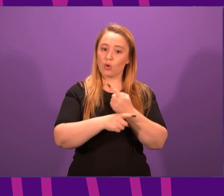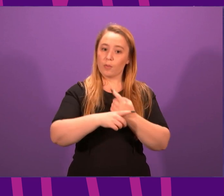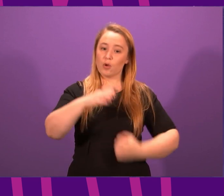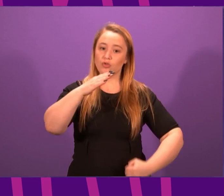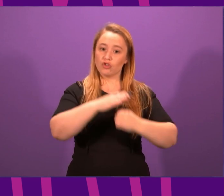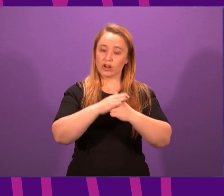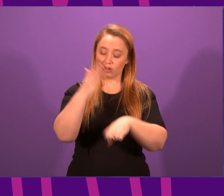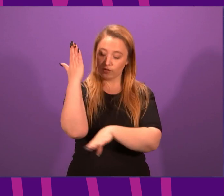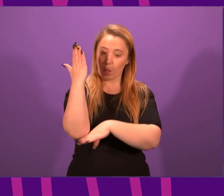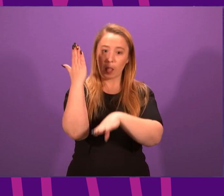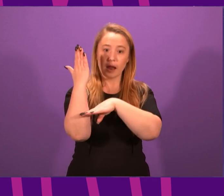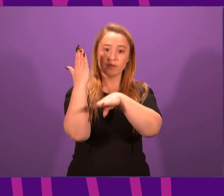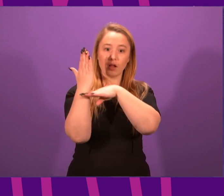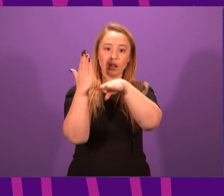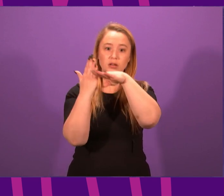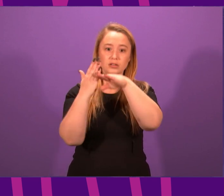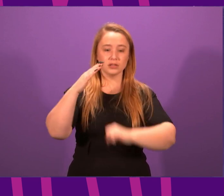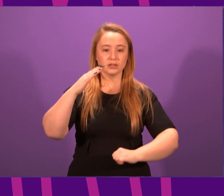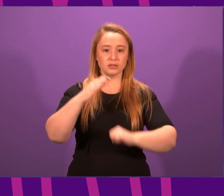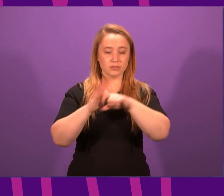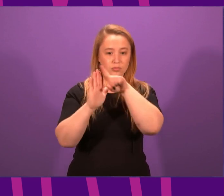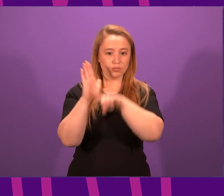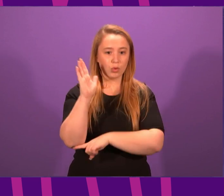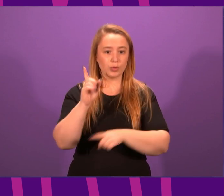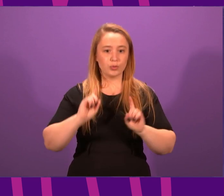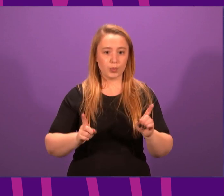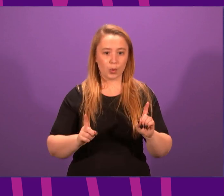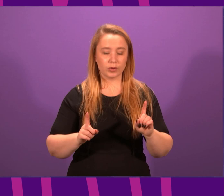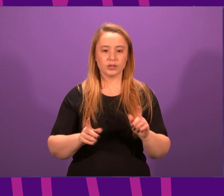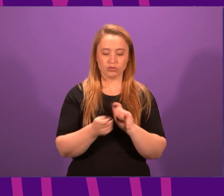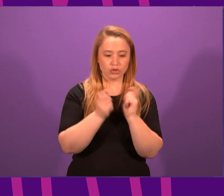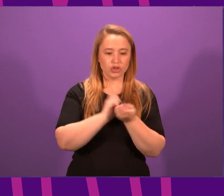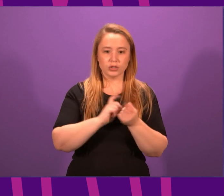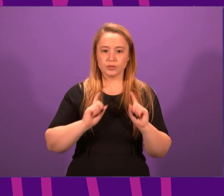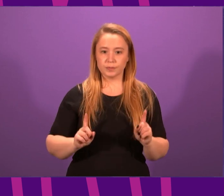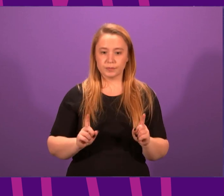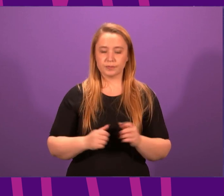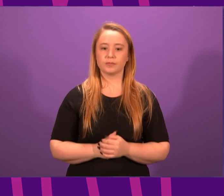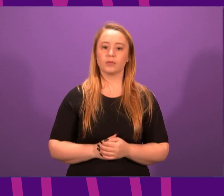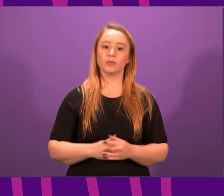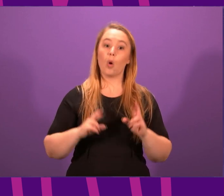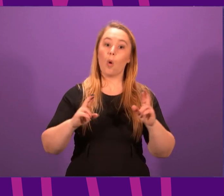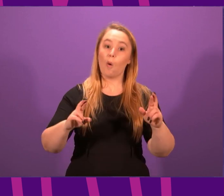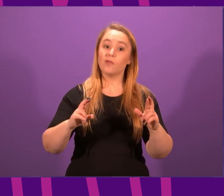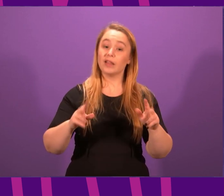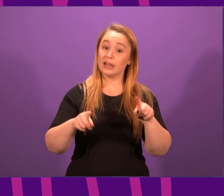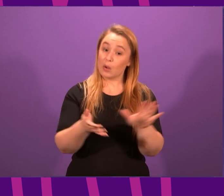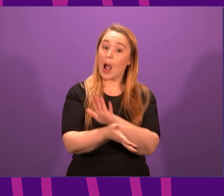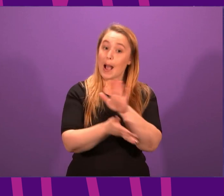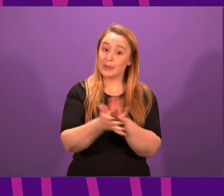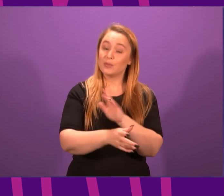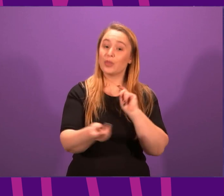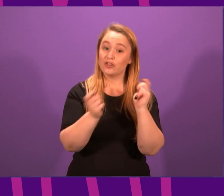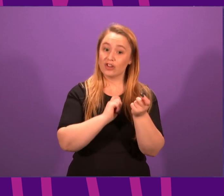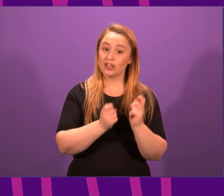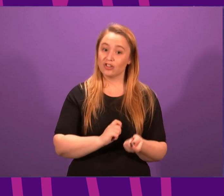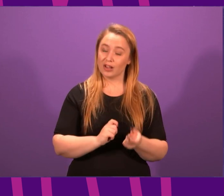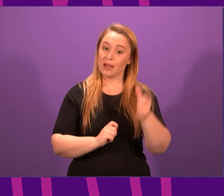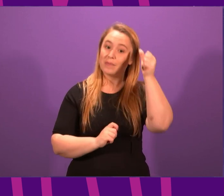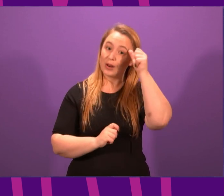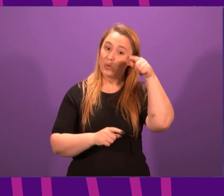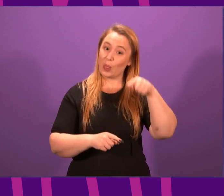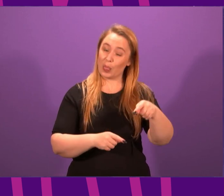in each level and outline any changes from the current situation. I hope that the changes will be welcome, but I know the sector will have wanted to